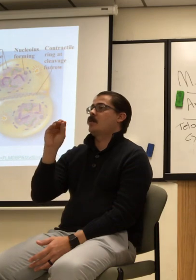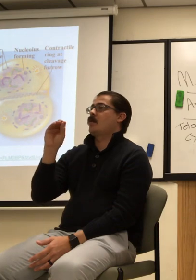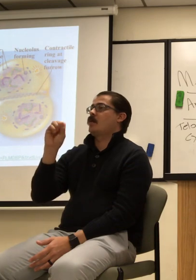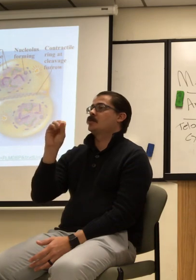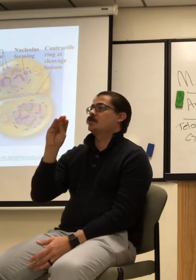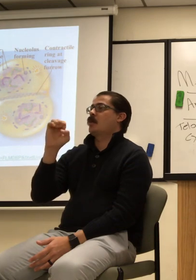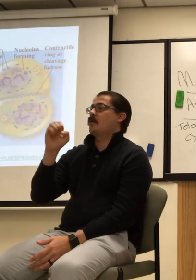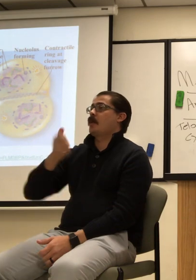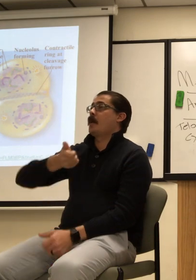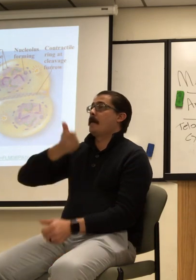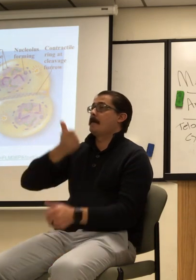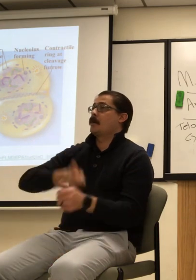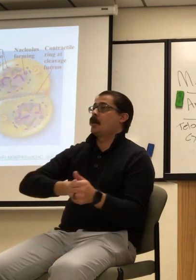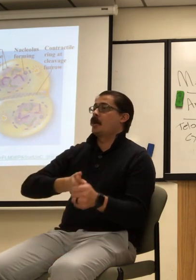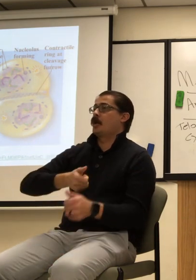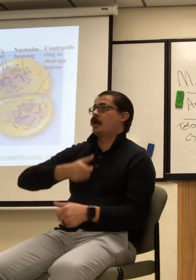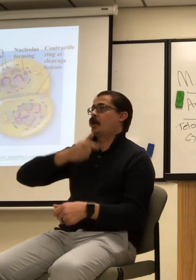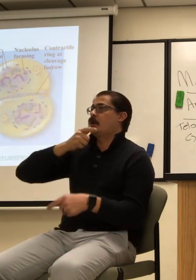per daughter cell.